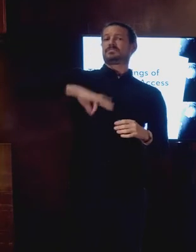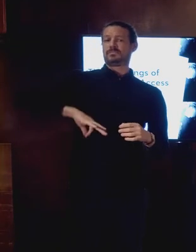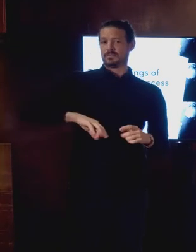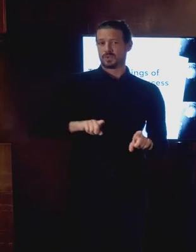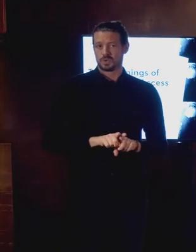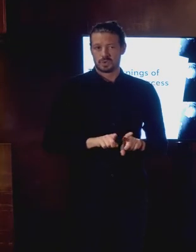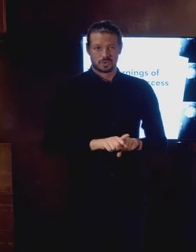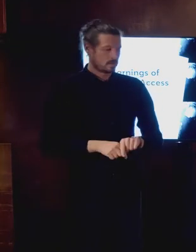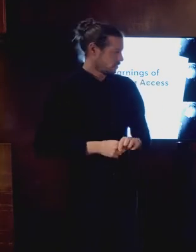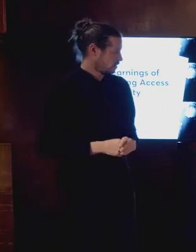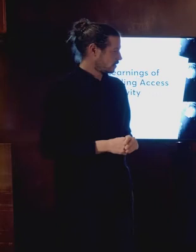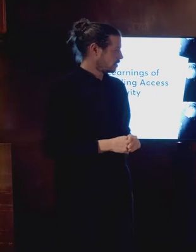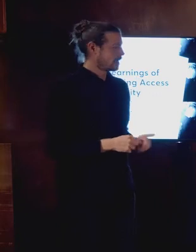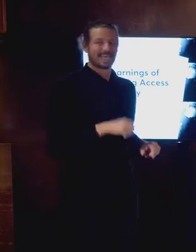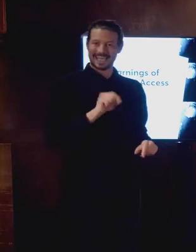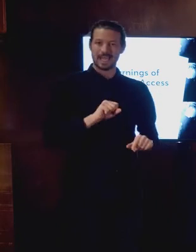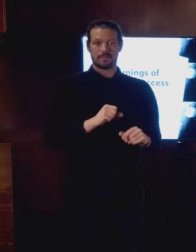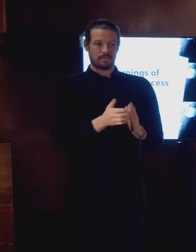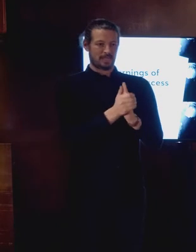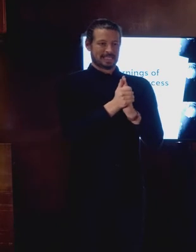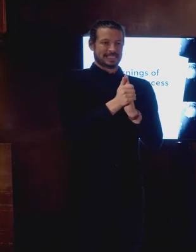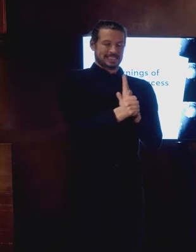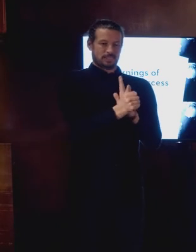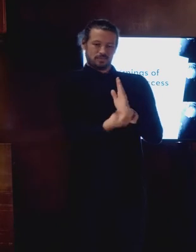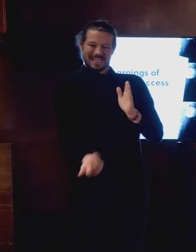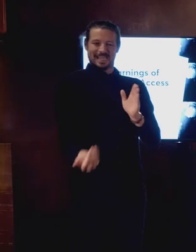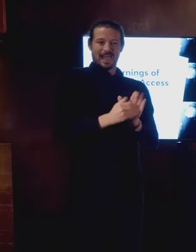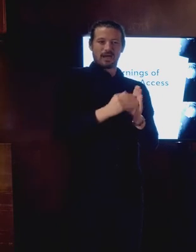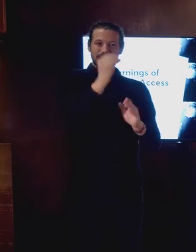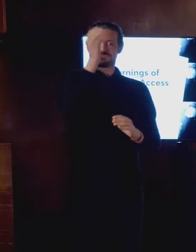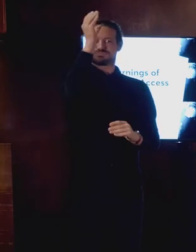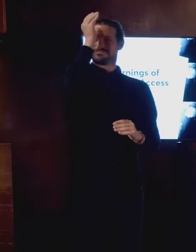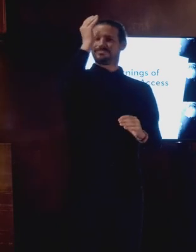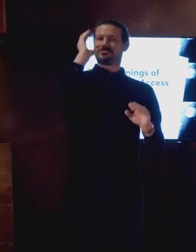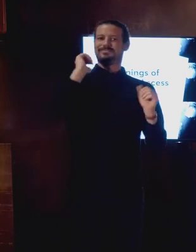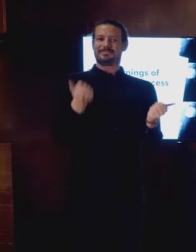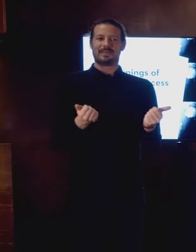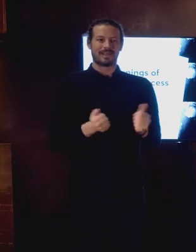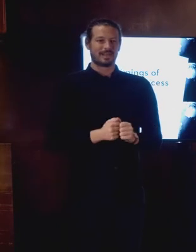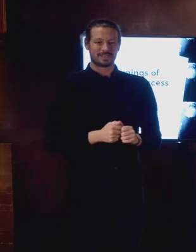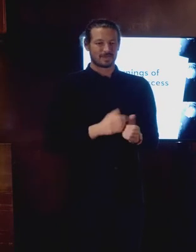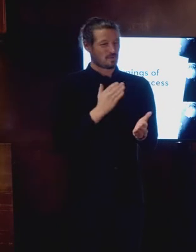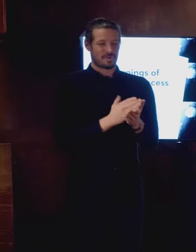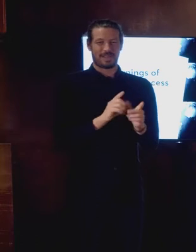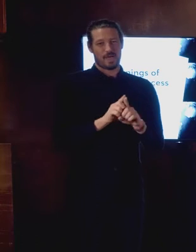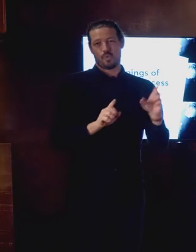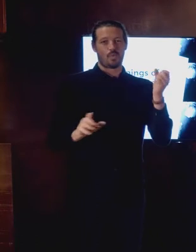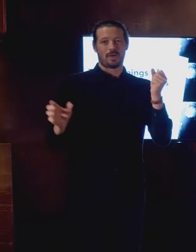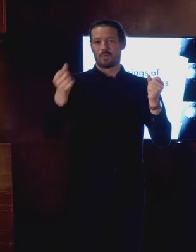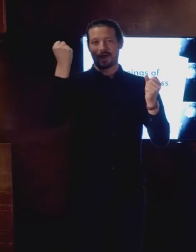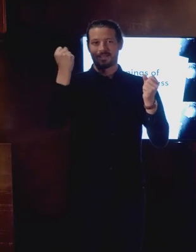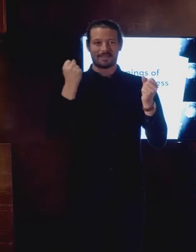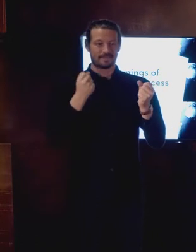outcomes. Yeah, I actually got a whole new skill set out of it. So, again, I guess that's that thing about the win-win is that by